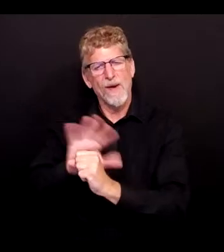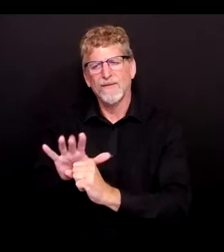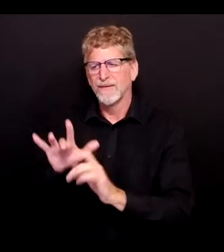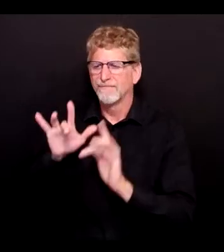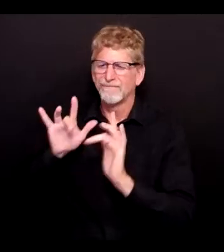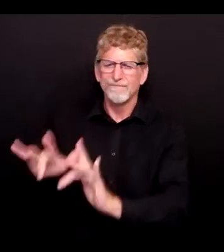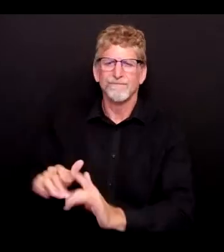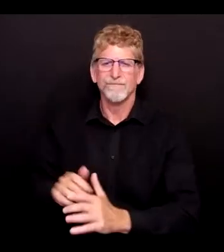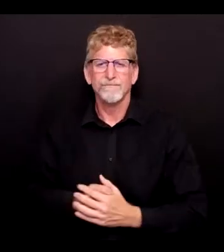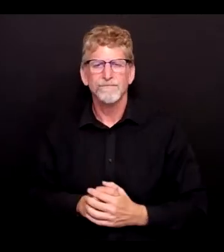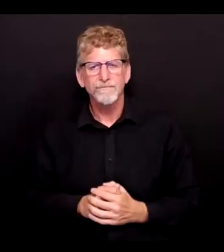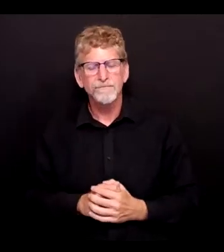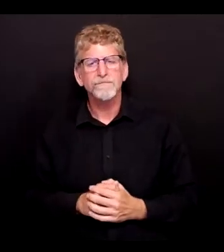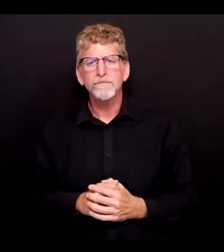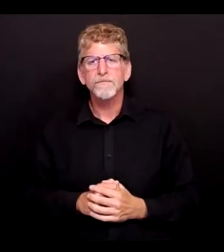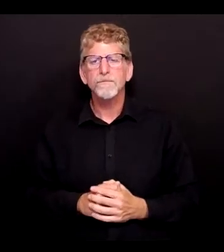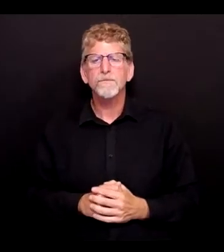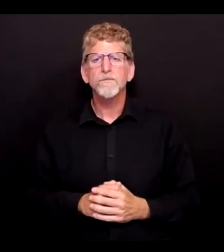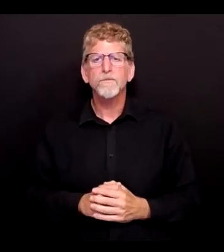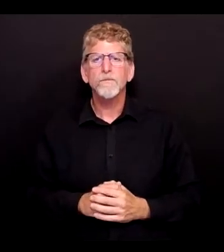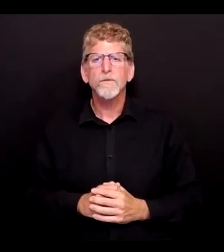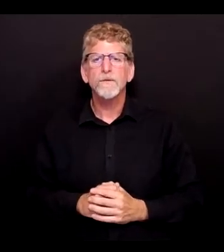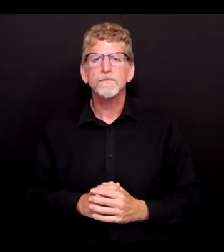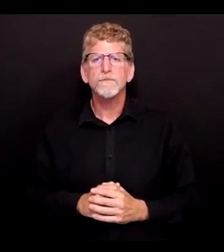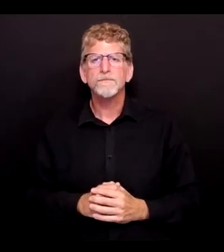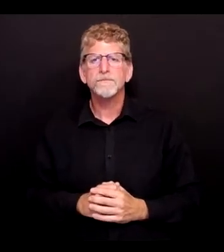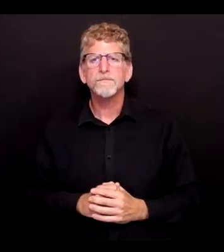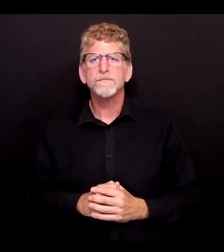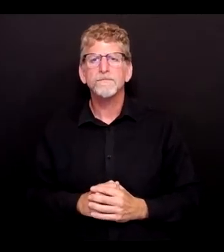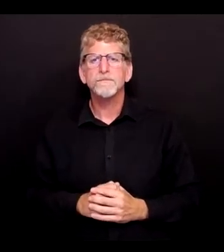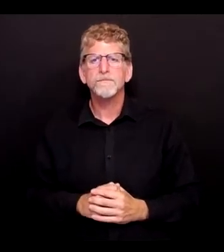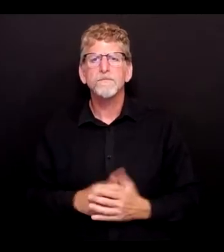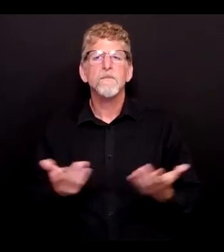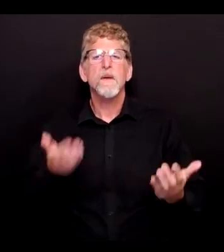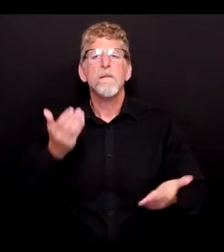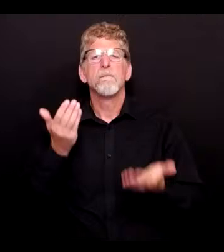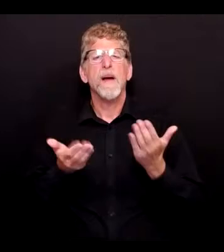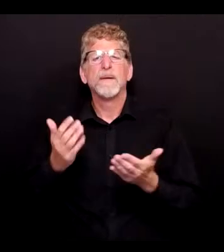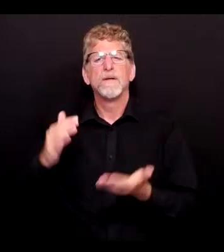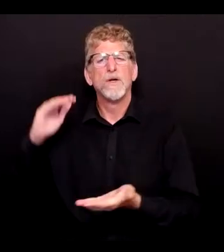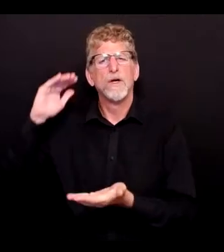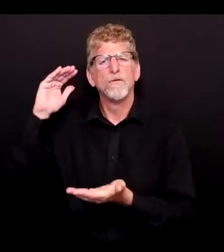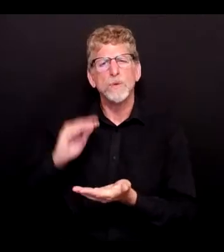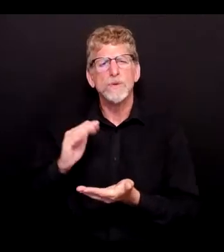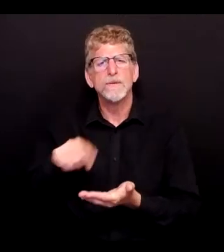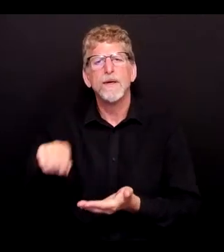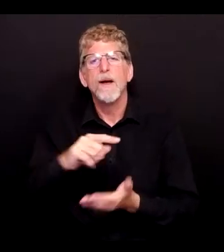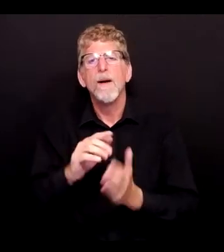also try to short the prayer so we will go quickly.